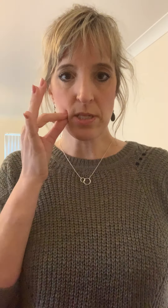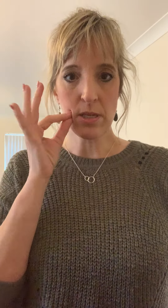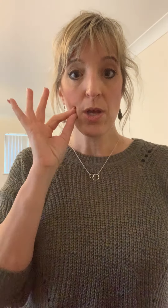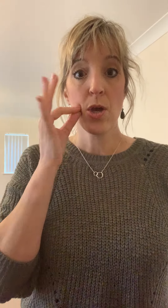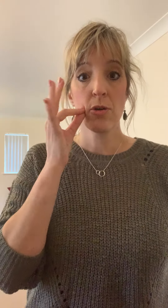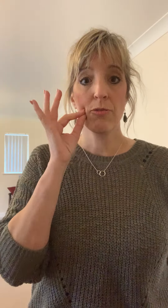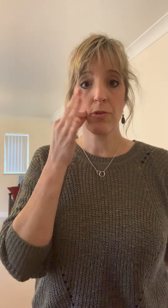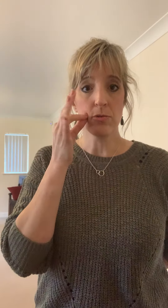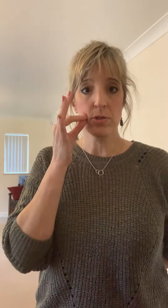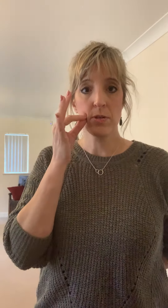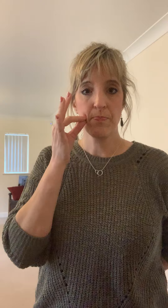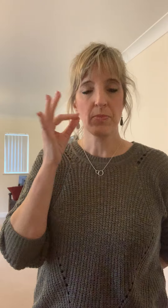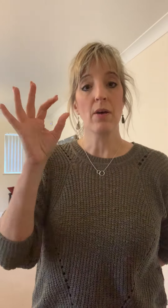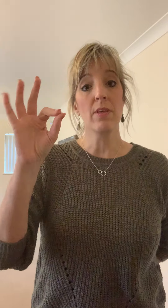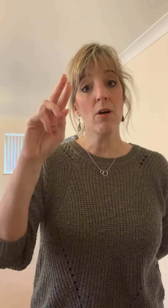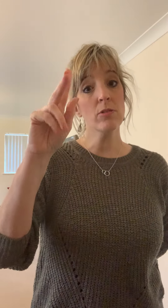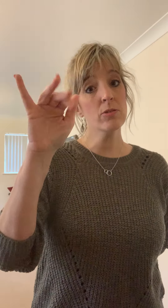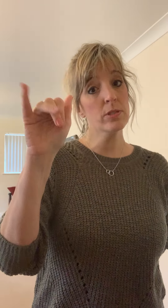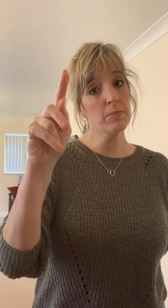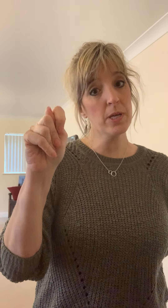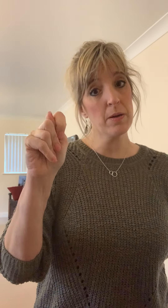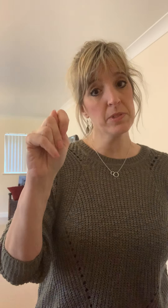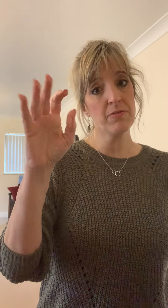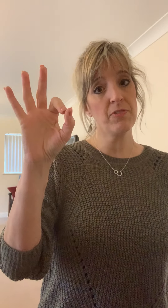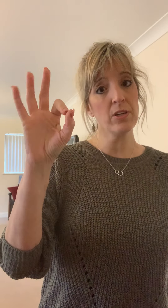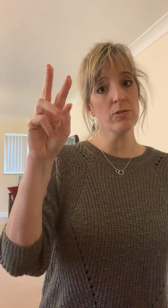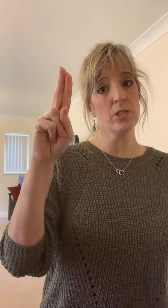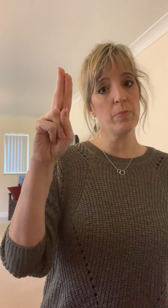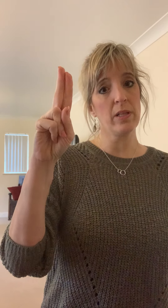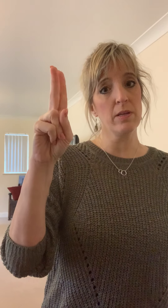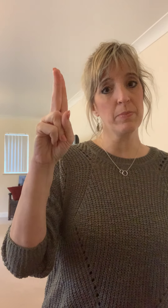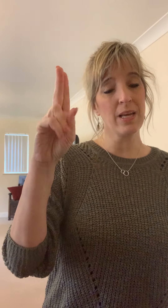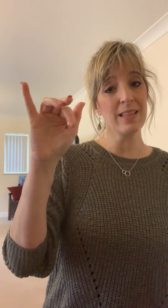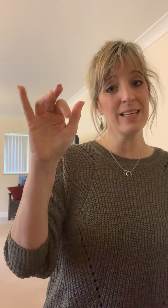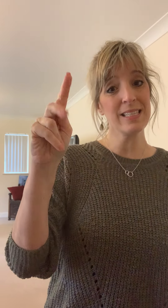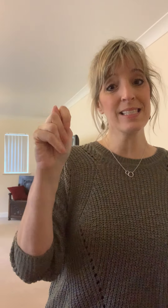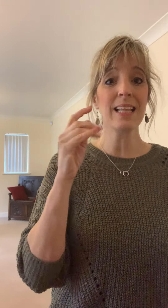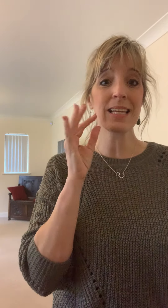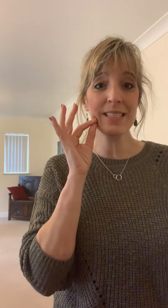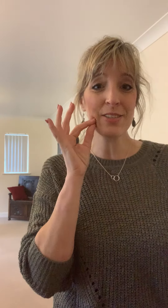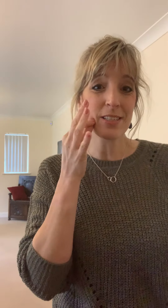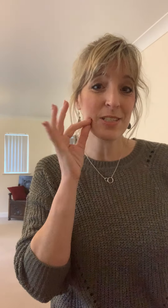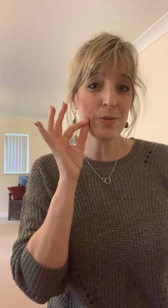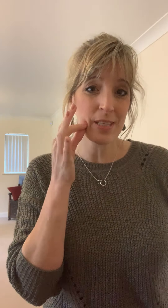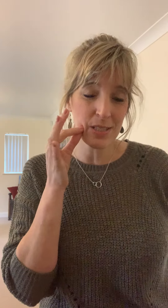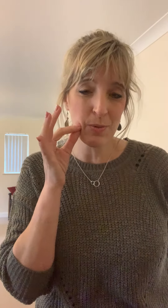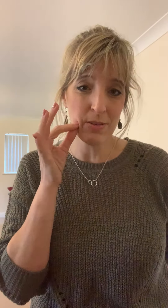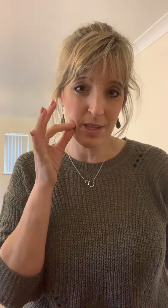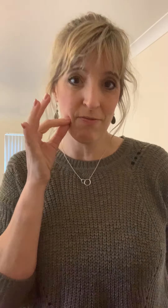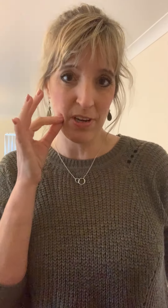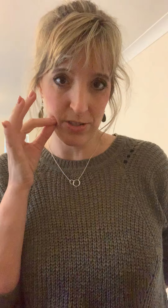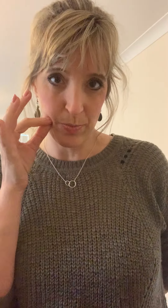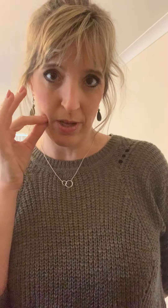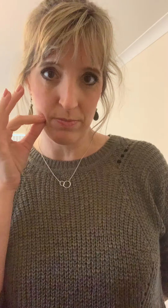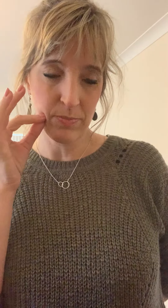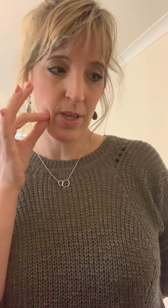it. Fruit. Now, they also sometimes finger spell it, but I think it's a lot easier to do this rather than finger spell,